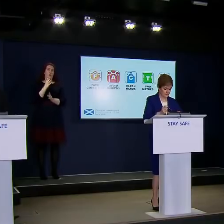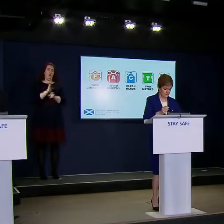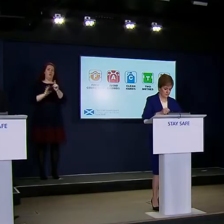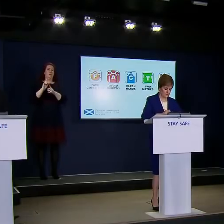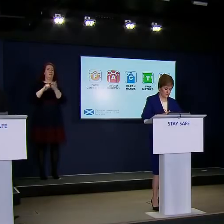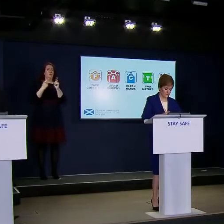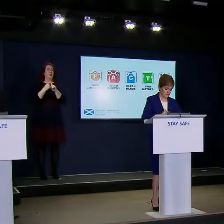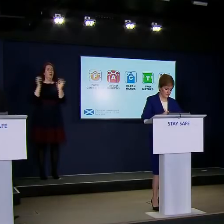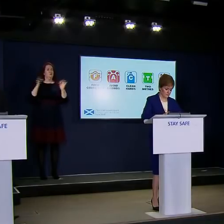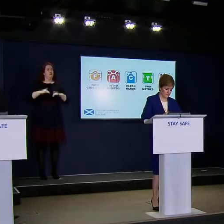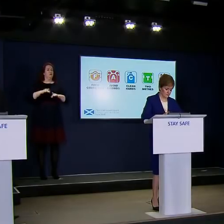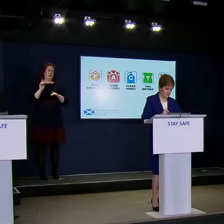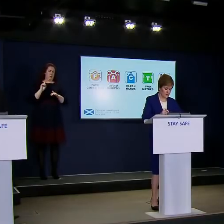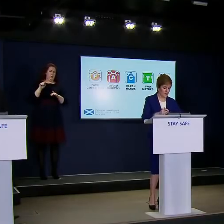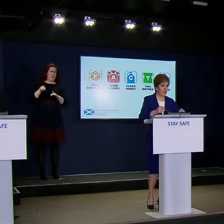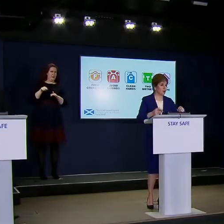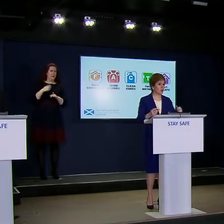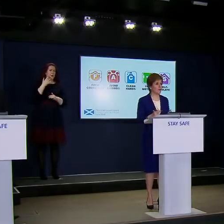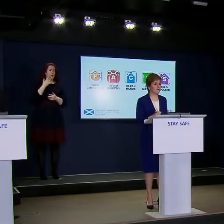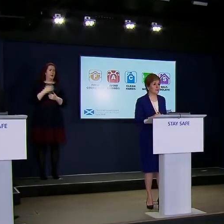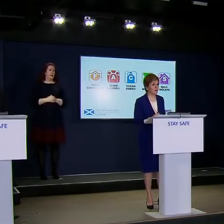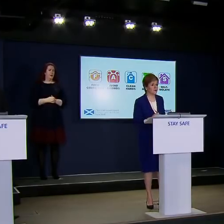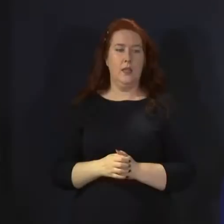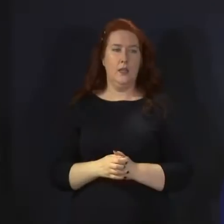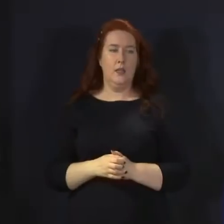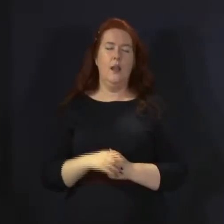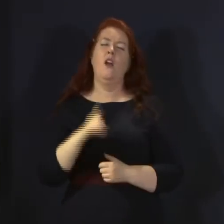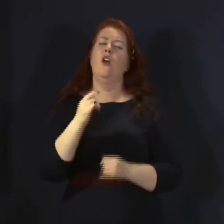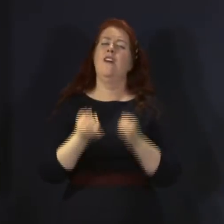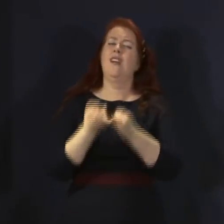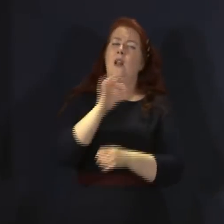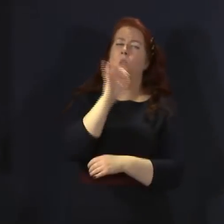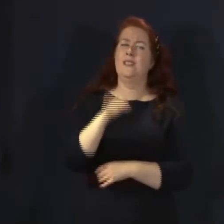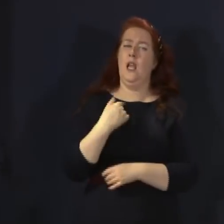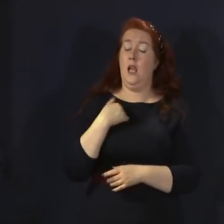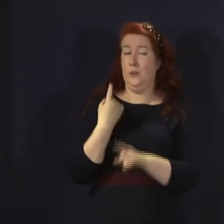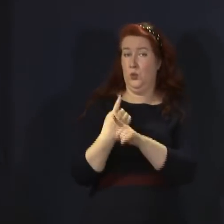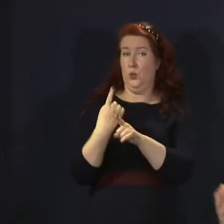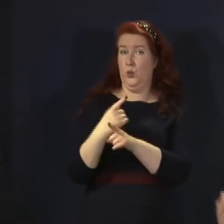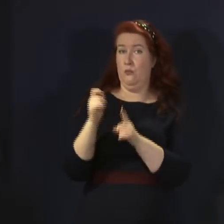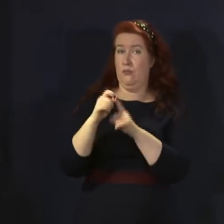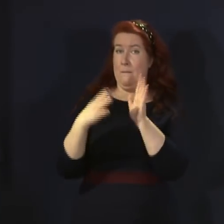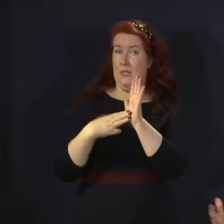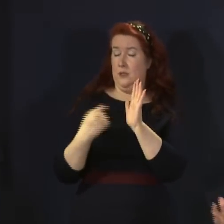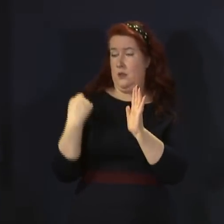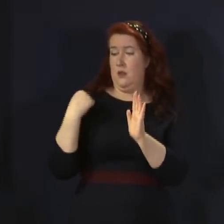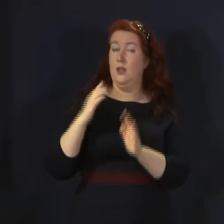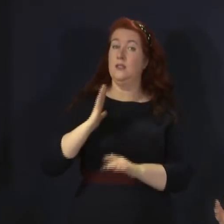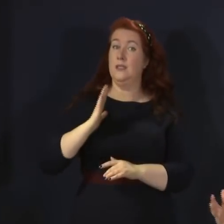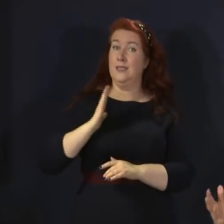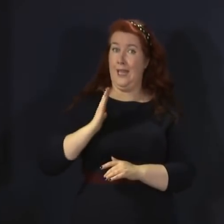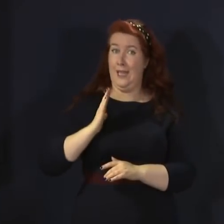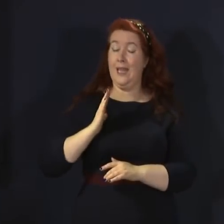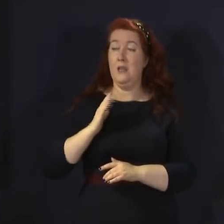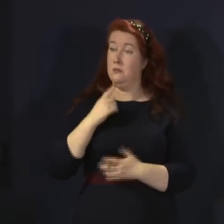what would that deal with? On that final question, I spoke to the Prime Minister on Sunday. I indicated a willingness to